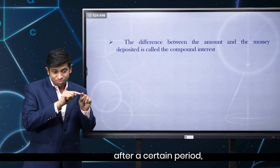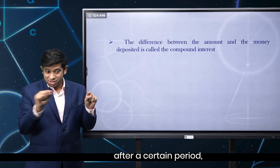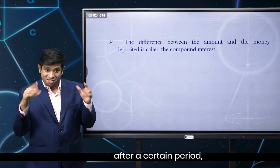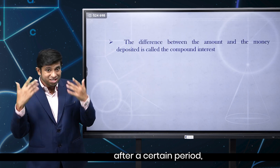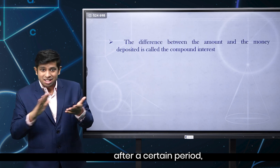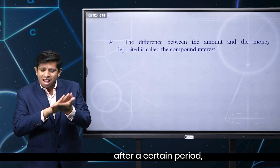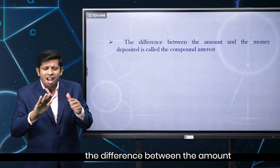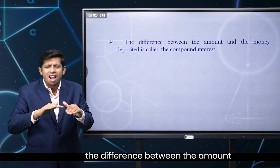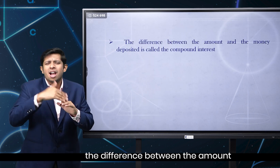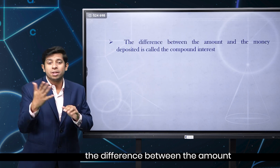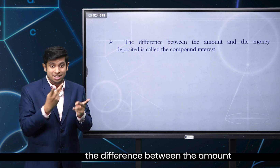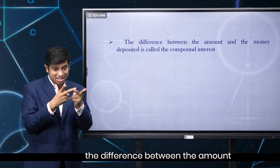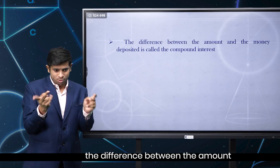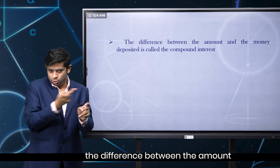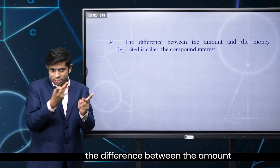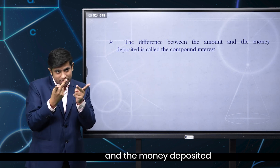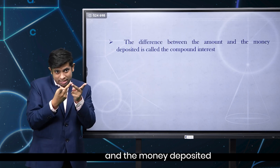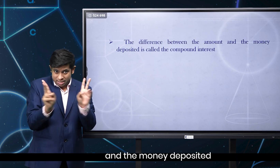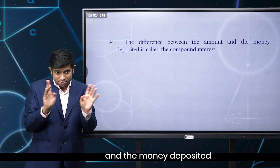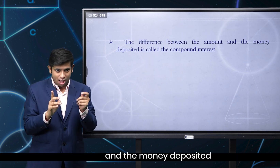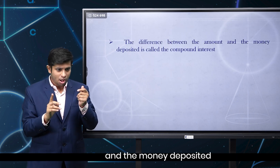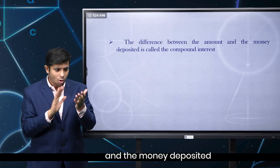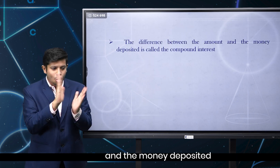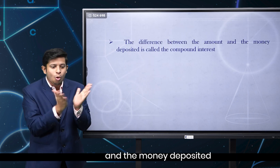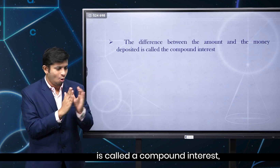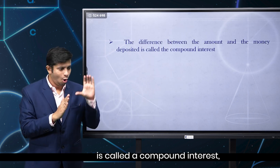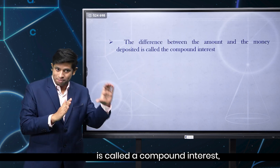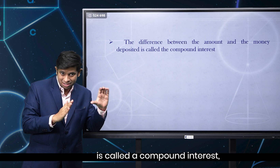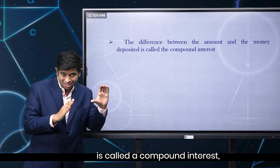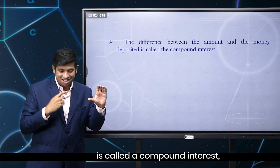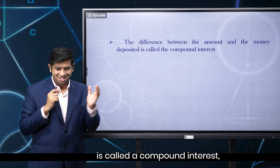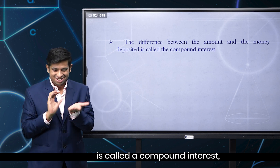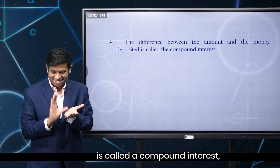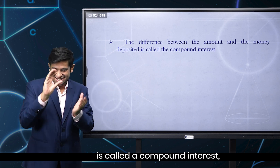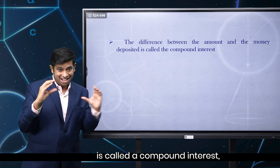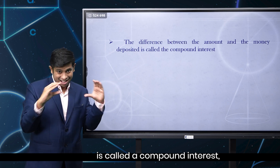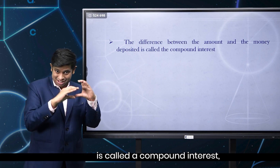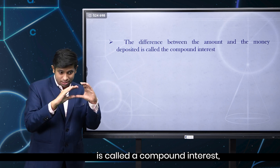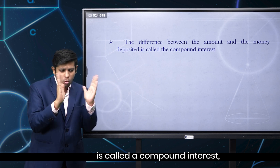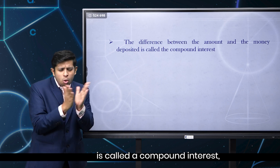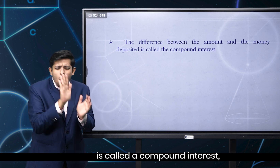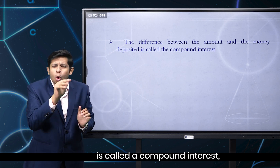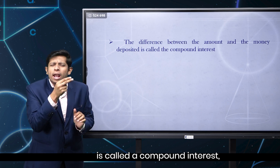After a certain period, the difference between the amount and the money deposited is called the compound interest.